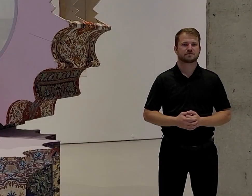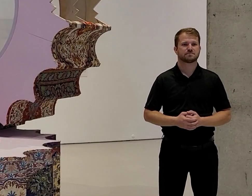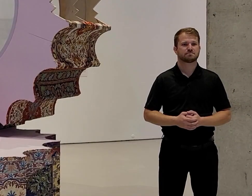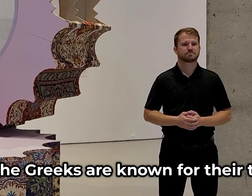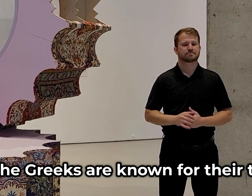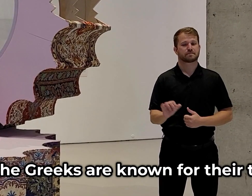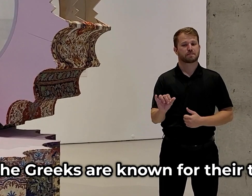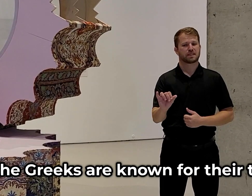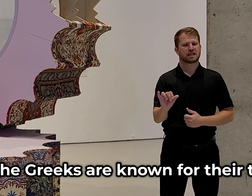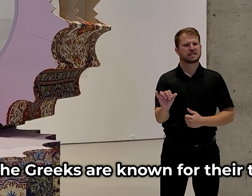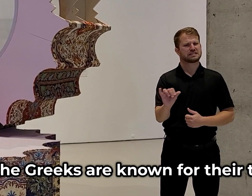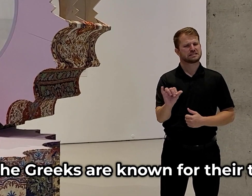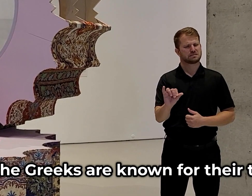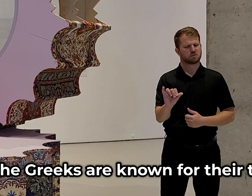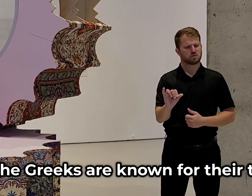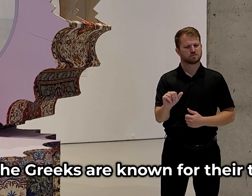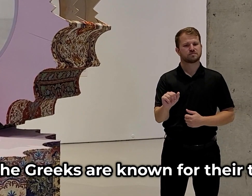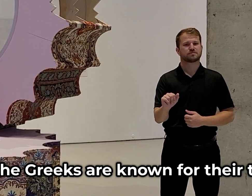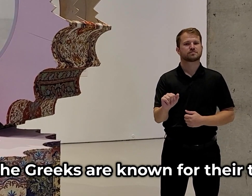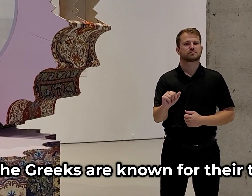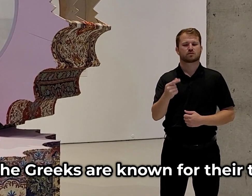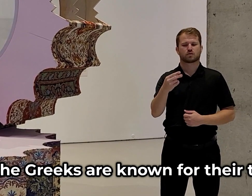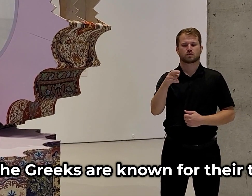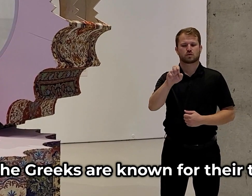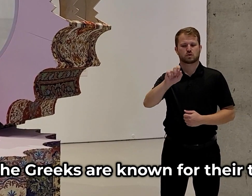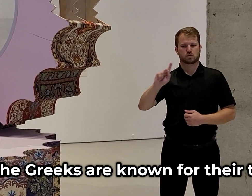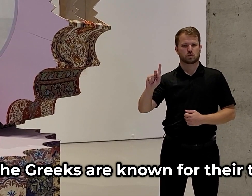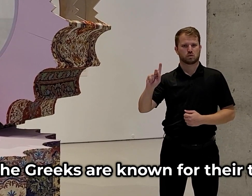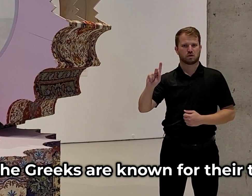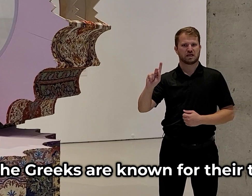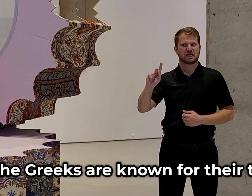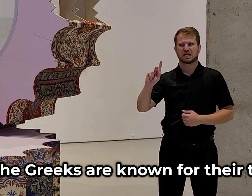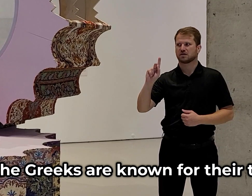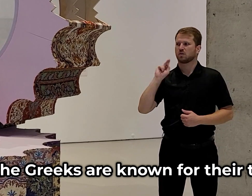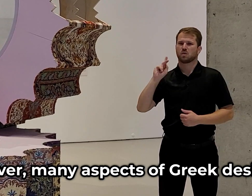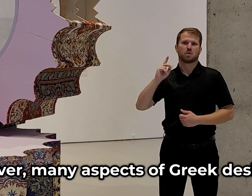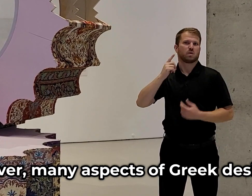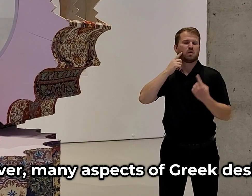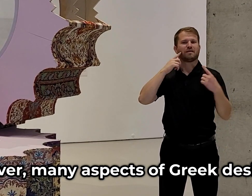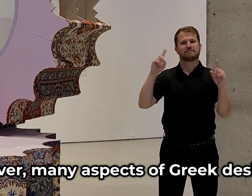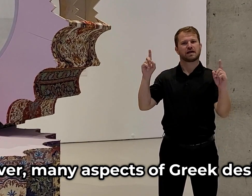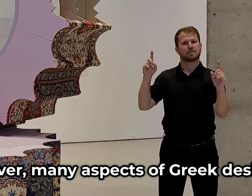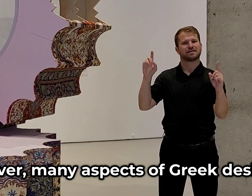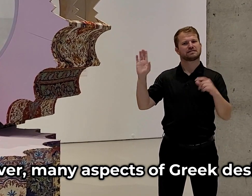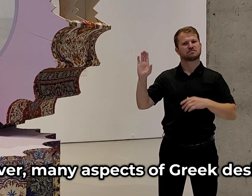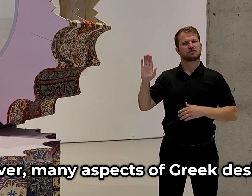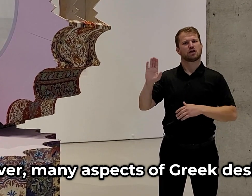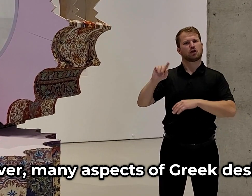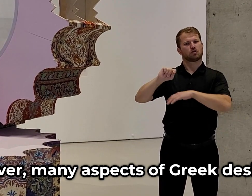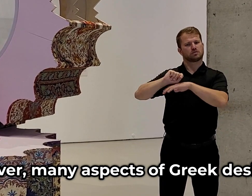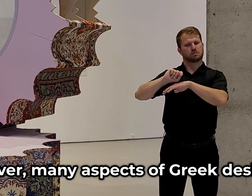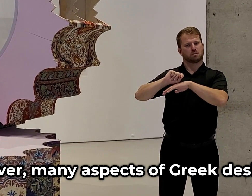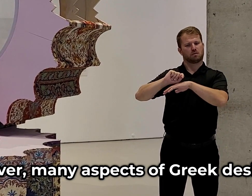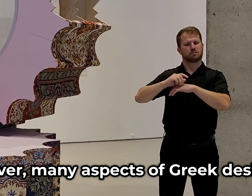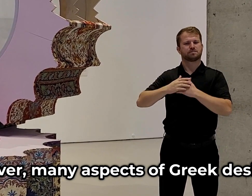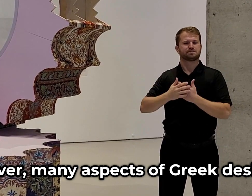Similarly, the Greeks are known for their temples. However, many aspects of Greek